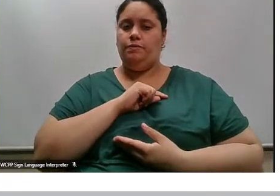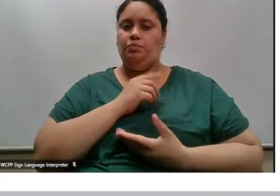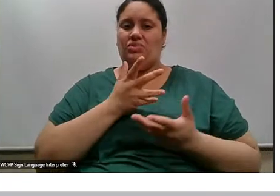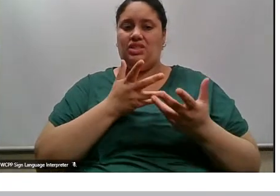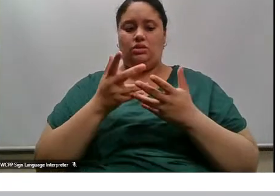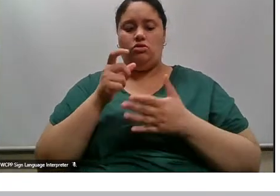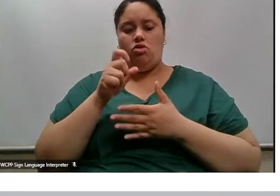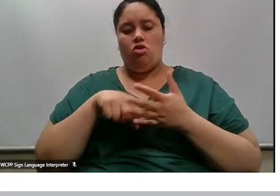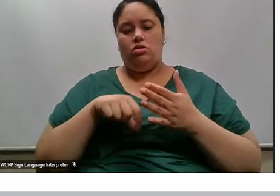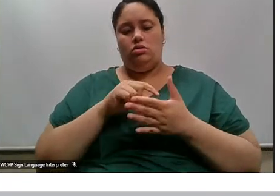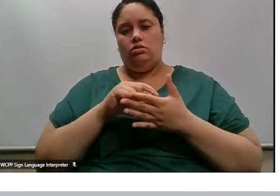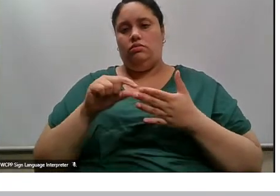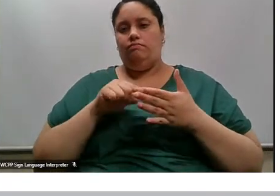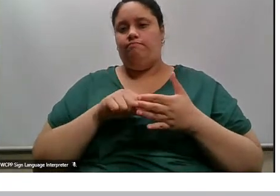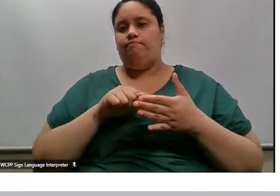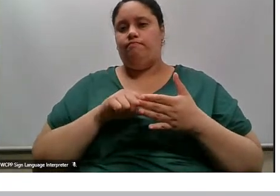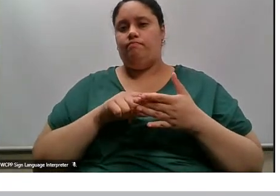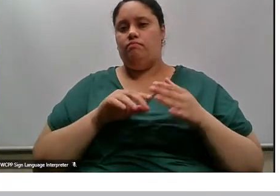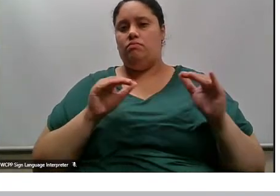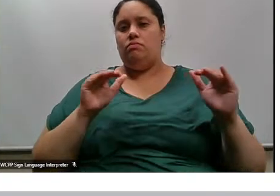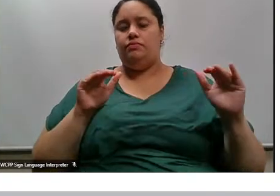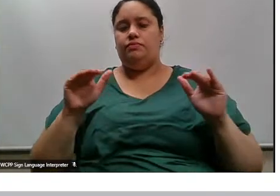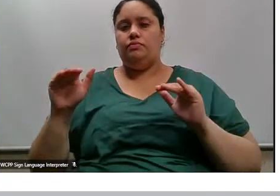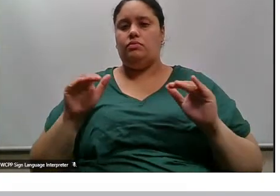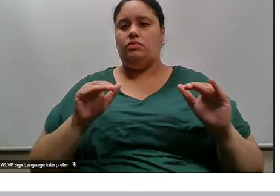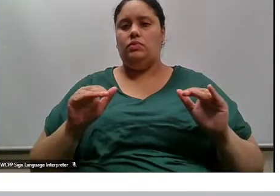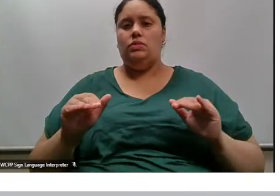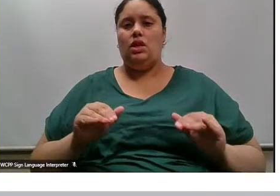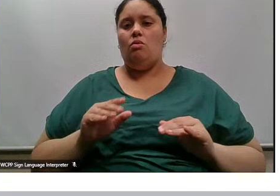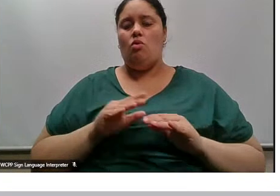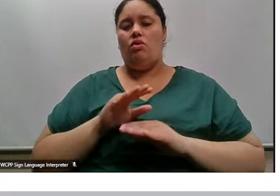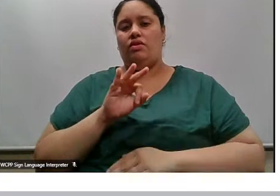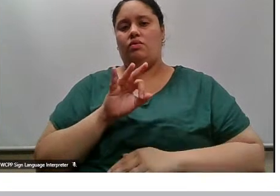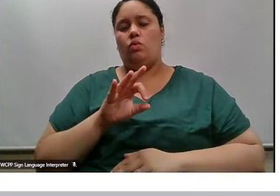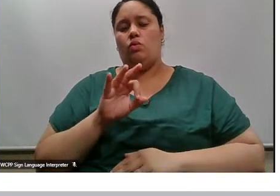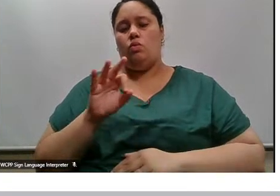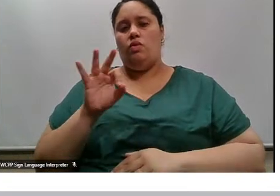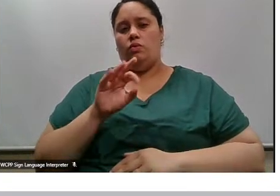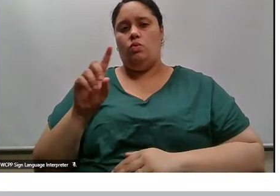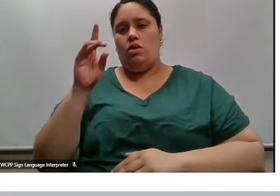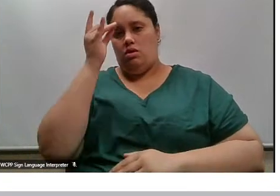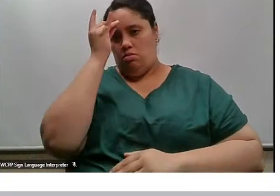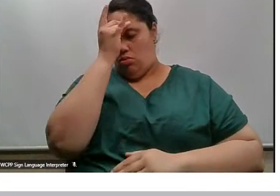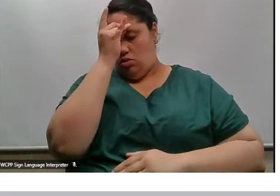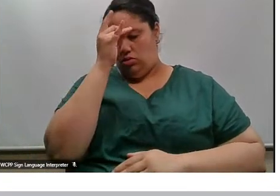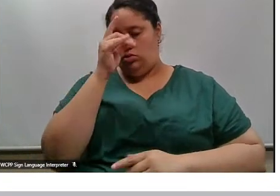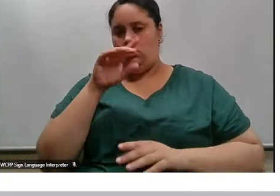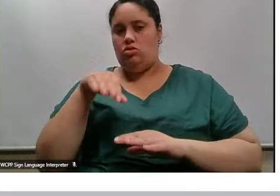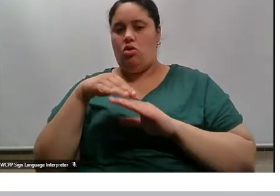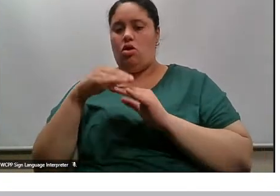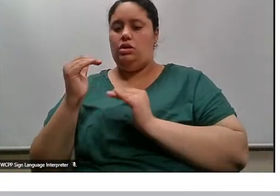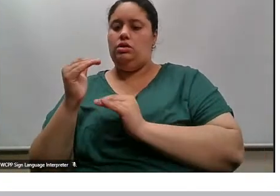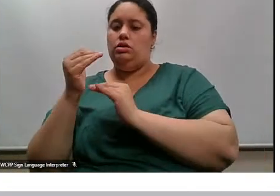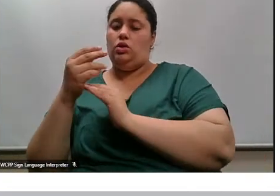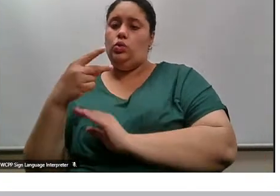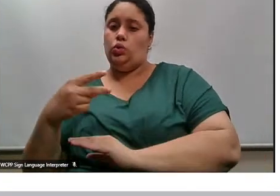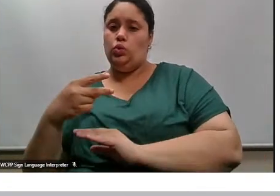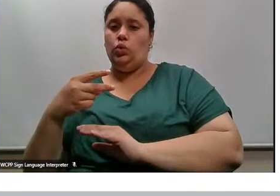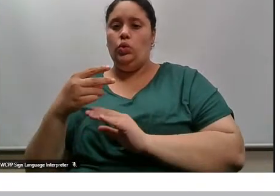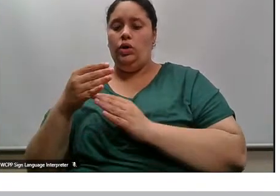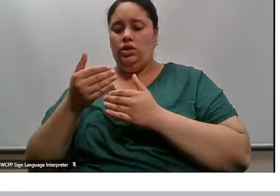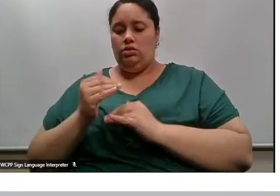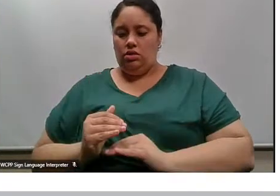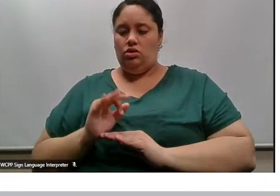amount be simultaneously as on the 31st of March on the stage 2 and the stage